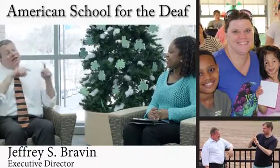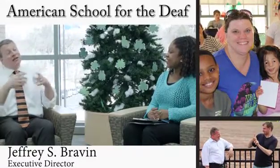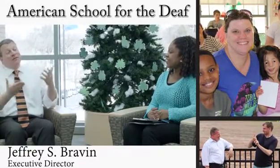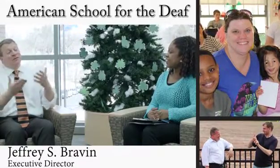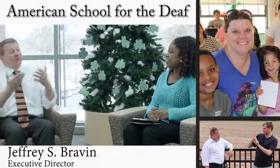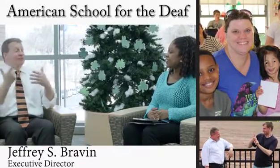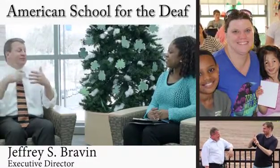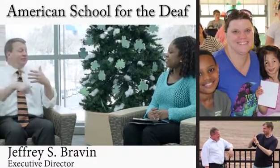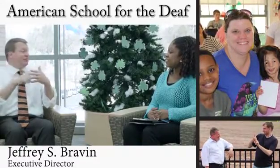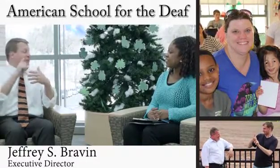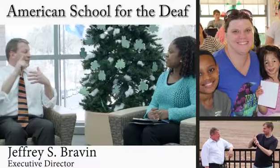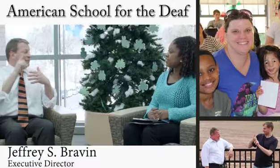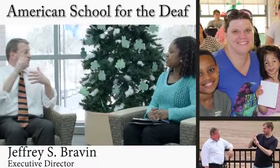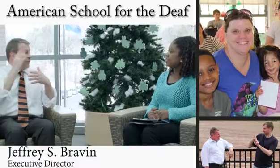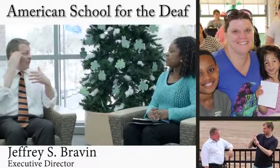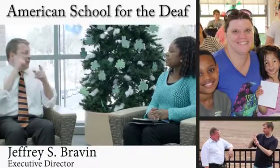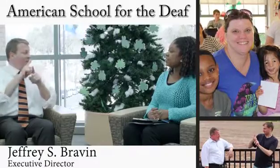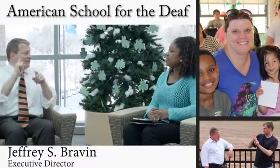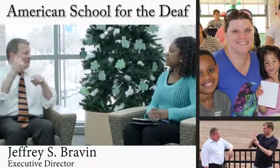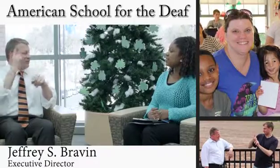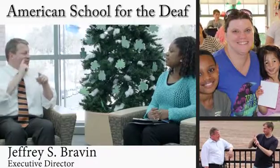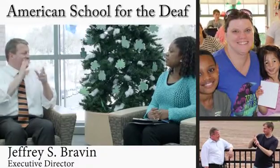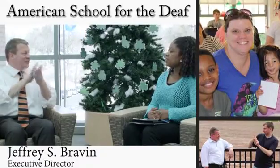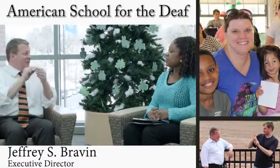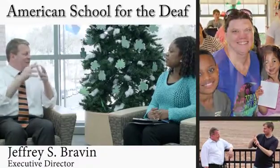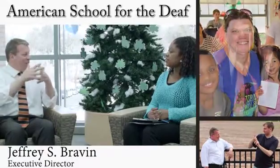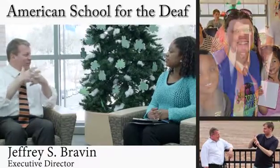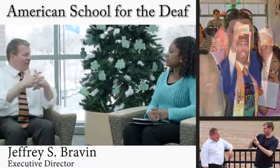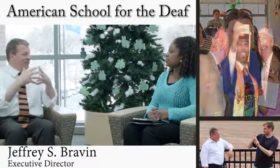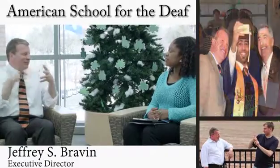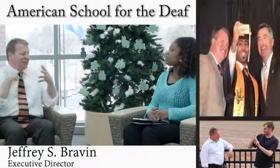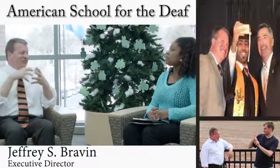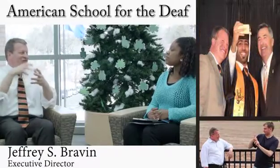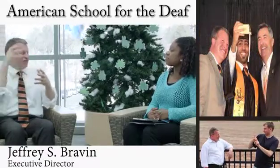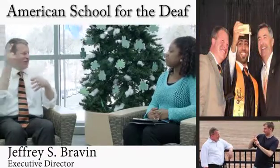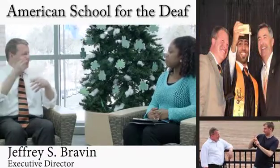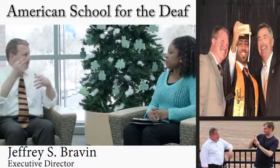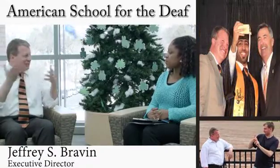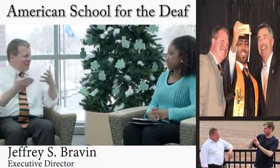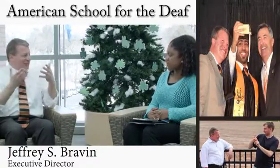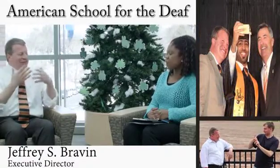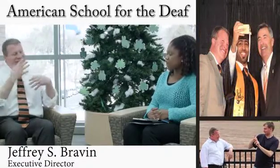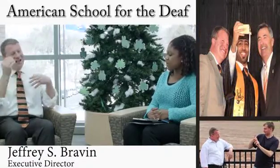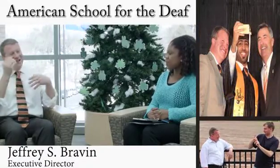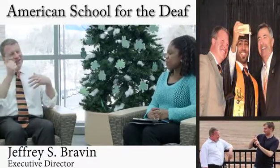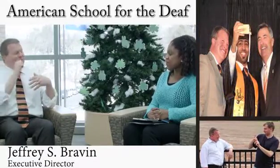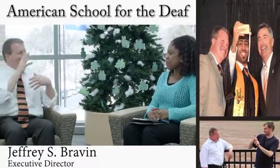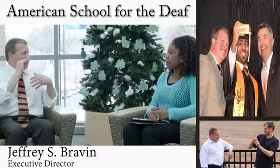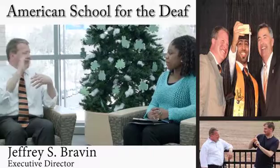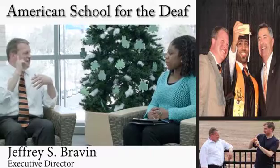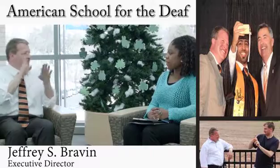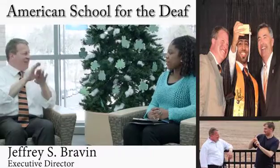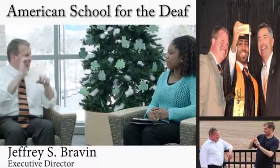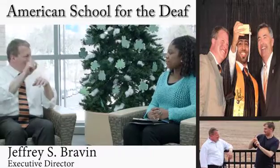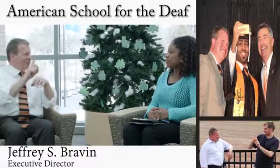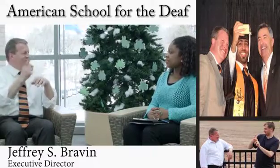the executive director. The reason I came here is because, of course, this is the first school for the deaf in America. It has very rich history, and it's